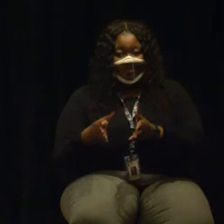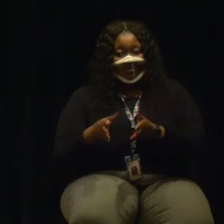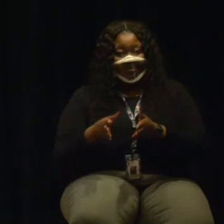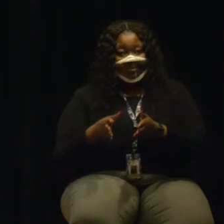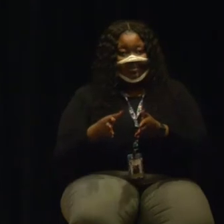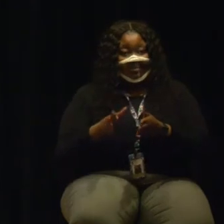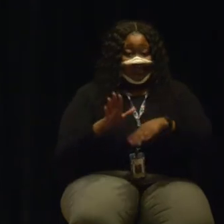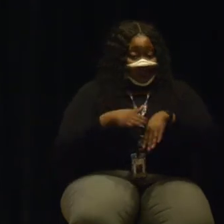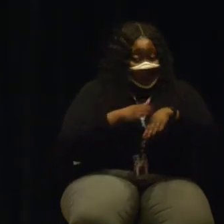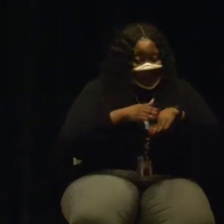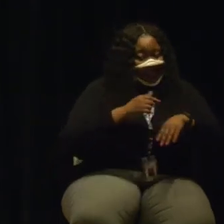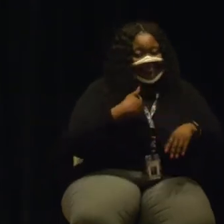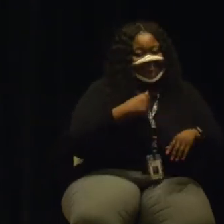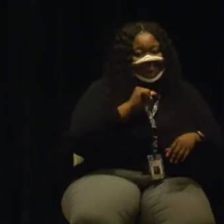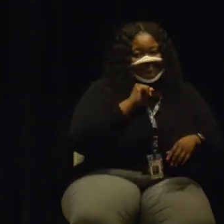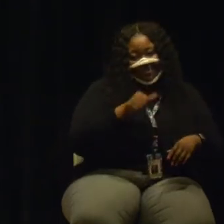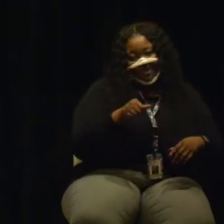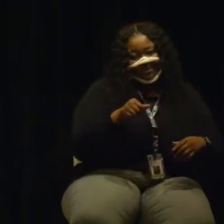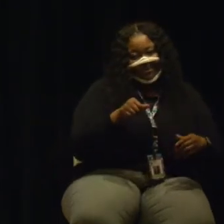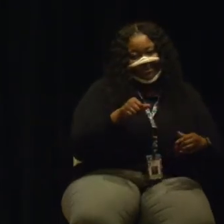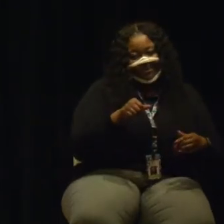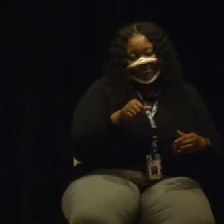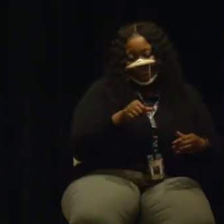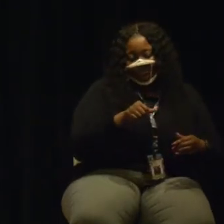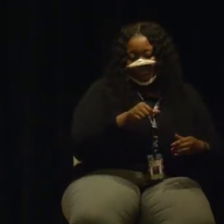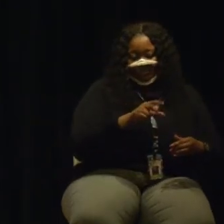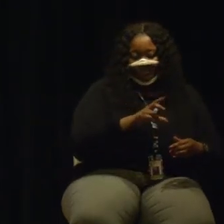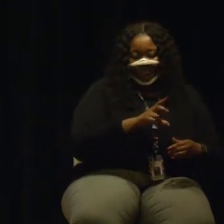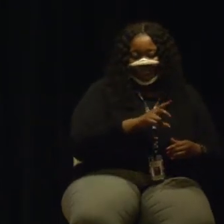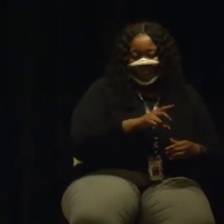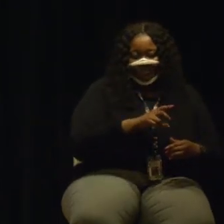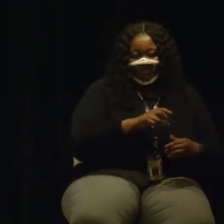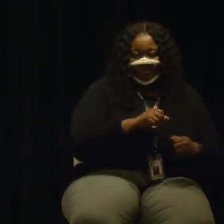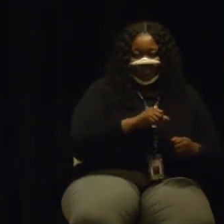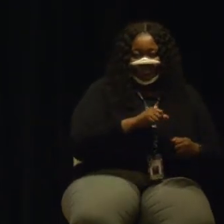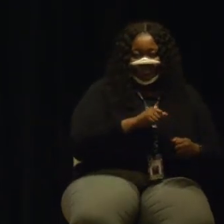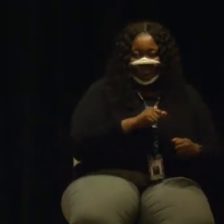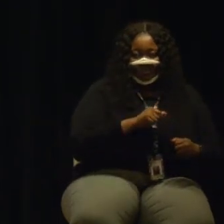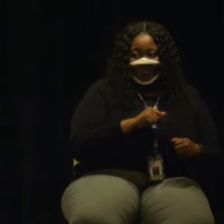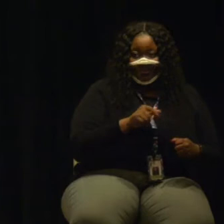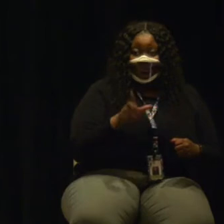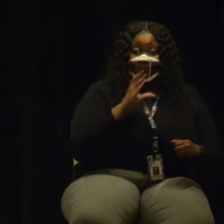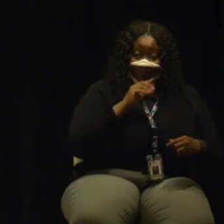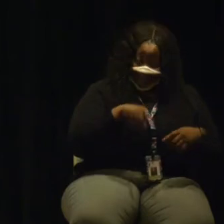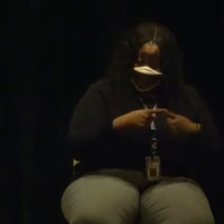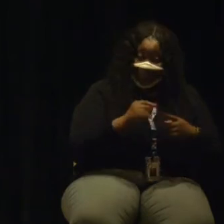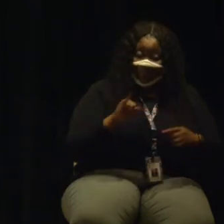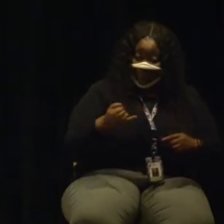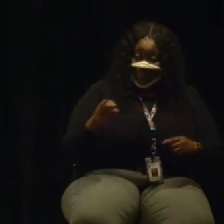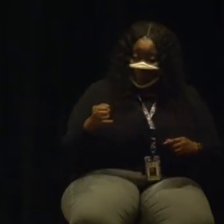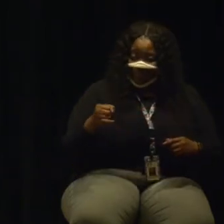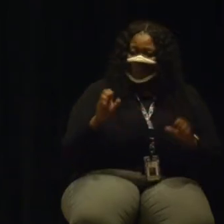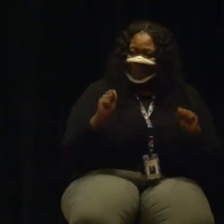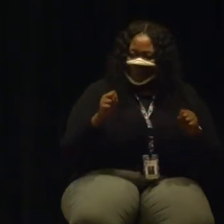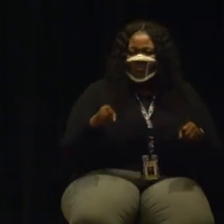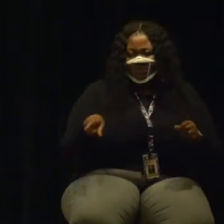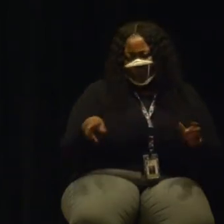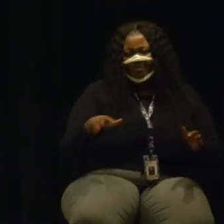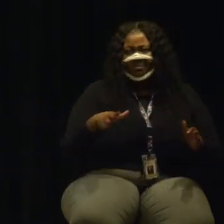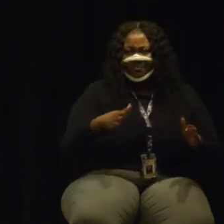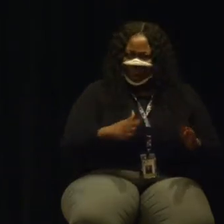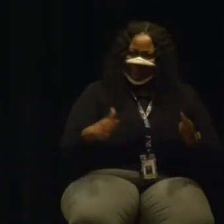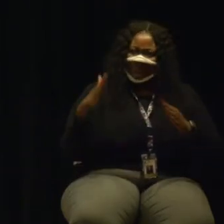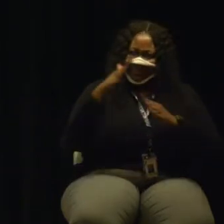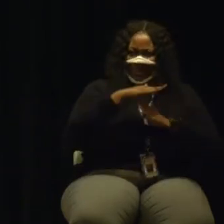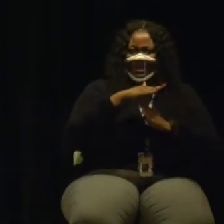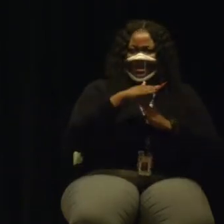right? You talked a lot about Jack Johnson and, like, yeah, he's one of the greatest boxers of all time.